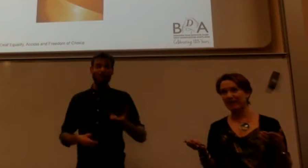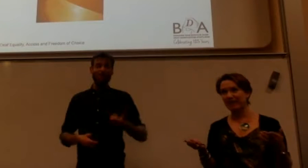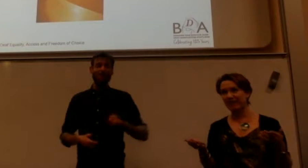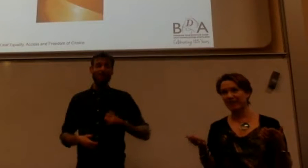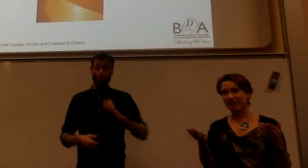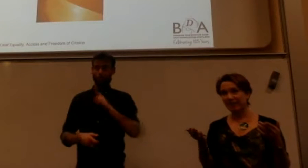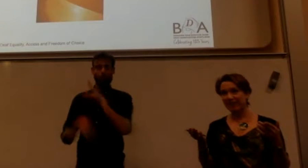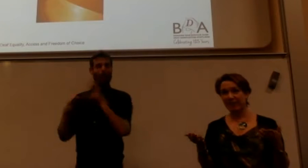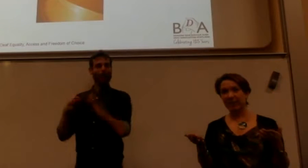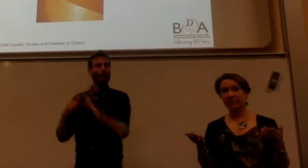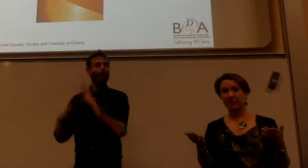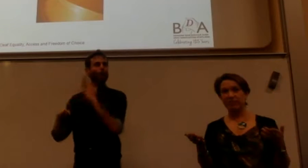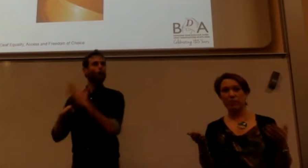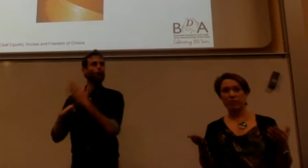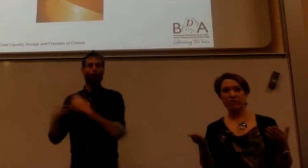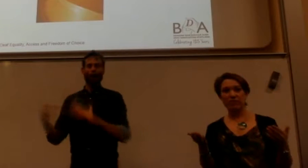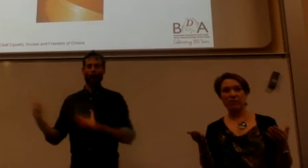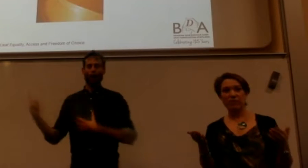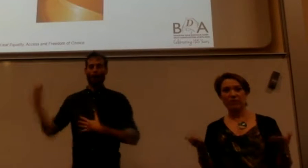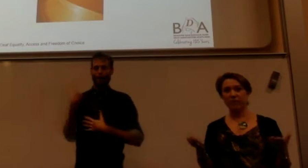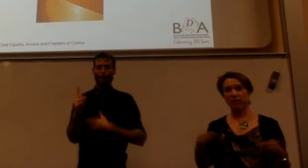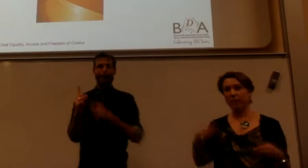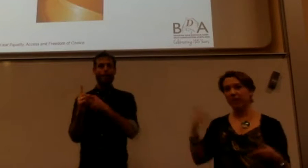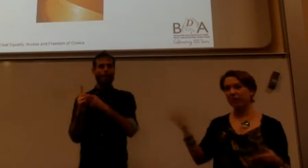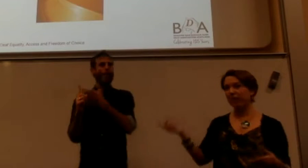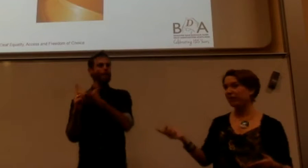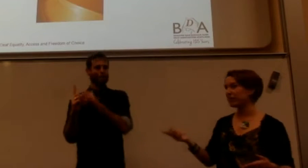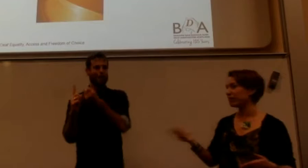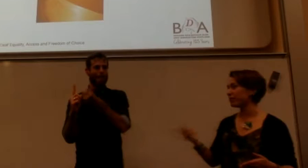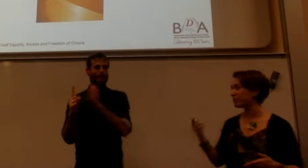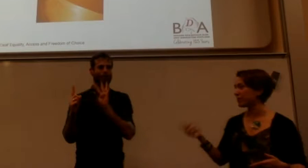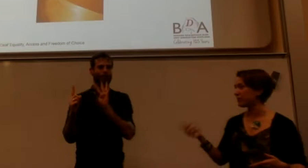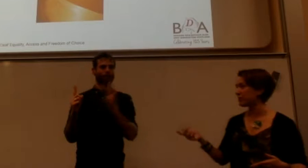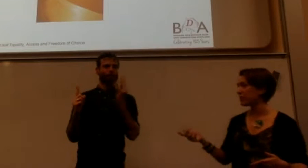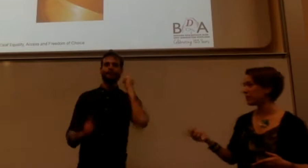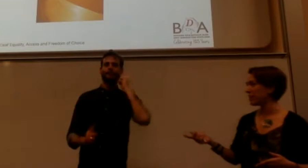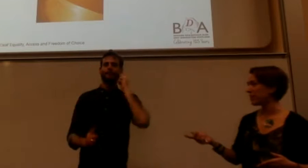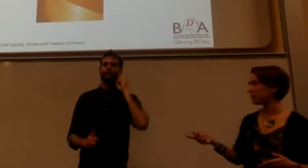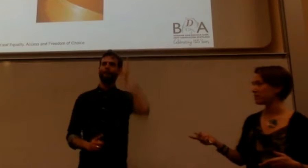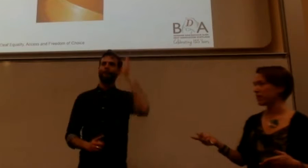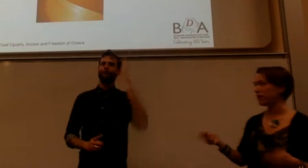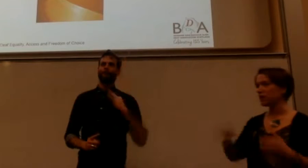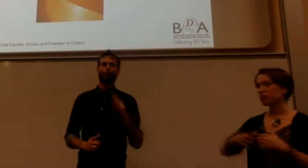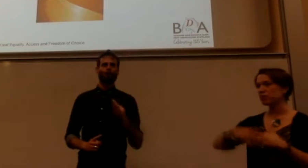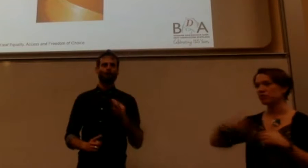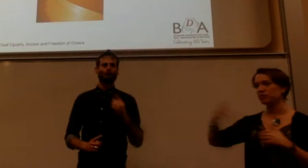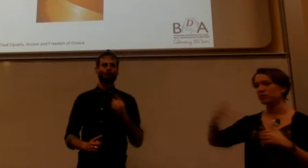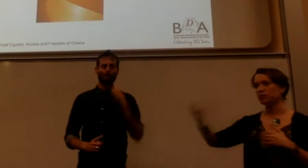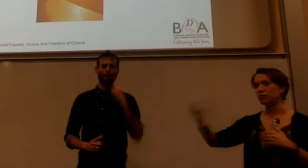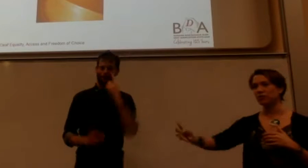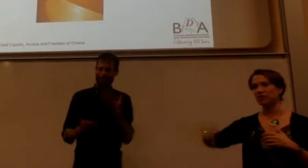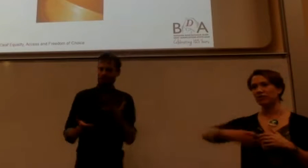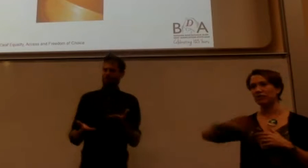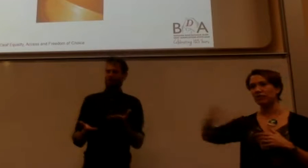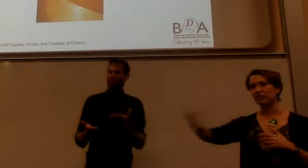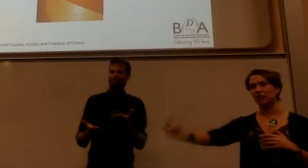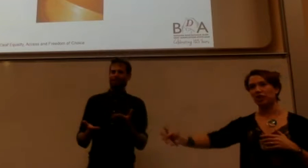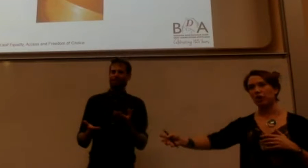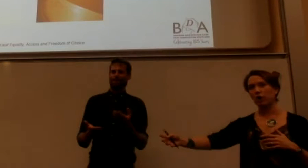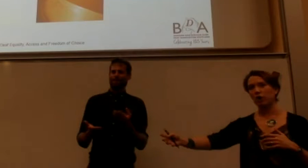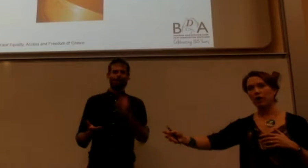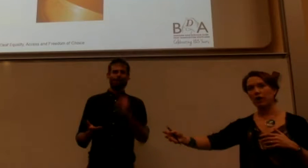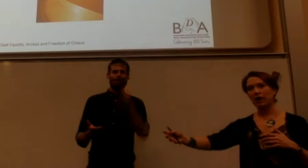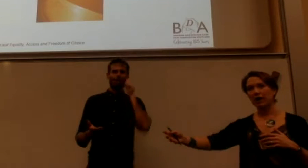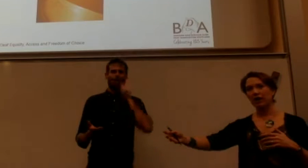that does seem on the face of it unfair. I mean, Avril and I have talked in the past about moving to a position in the